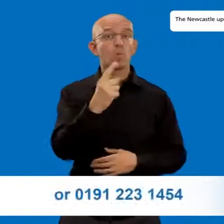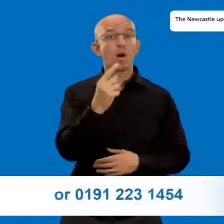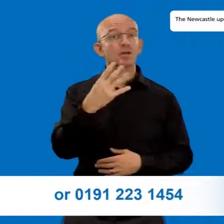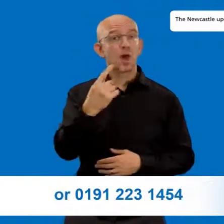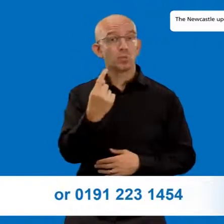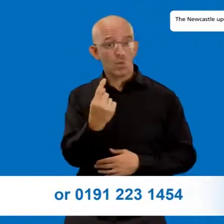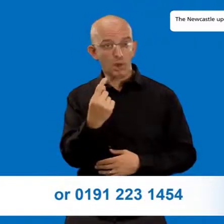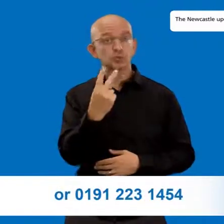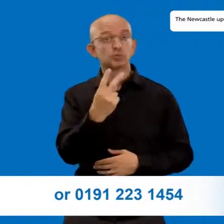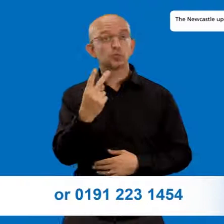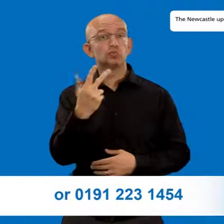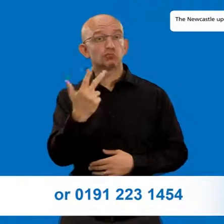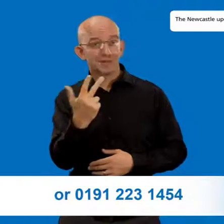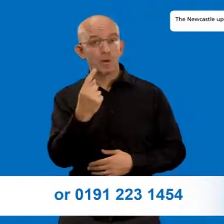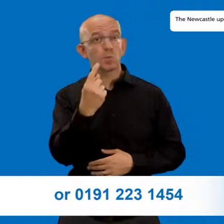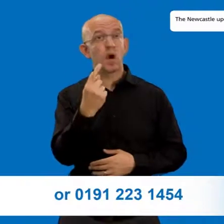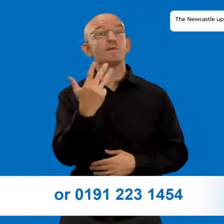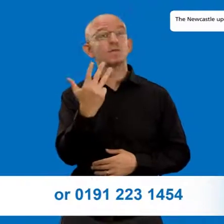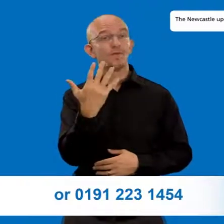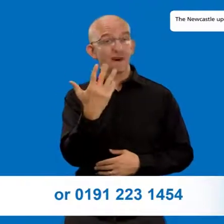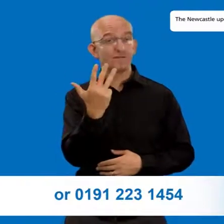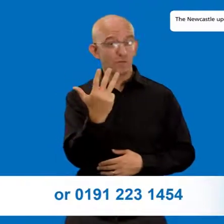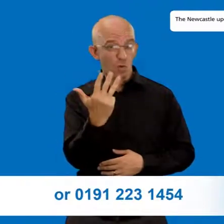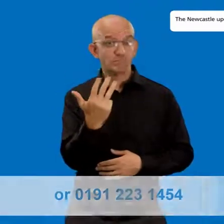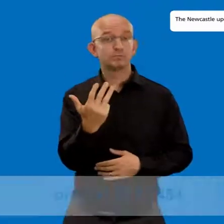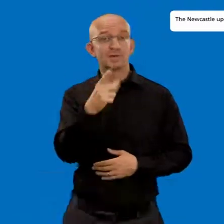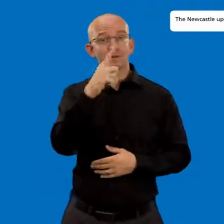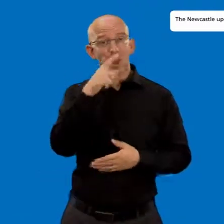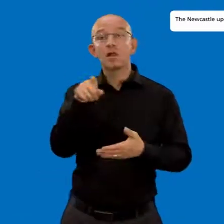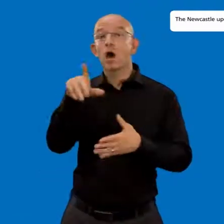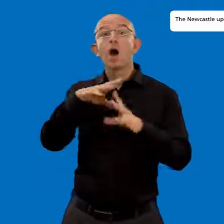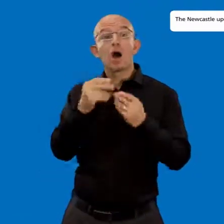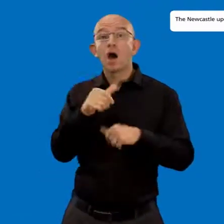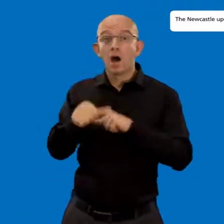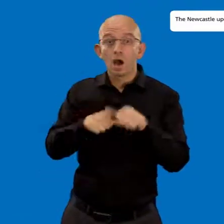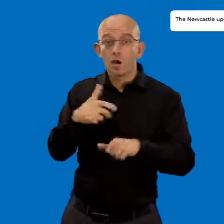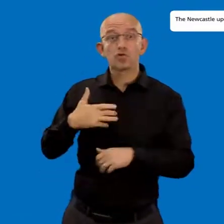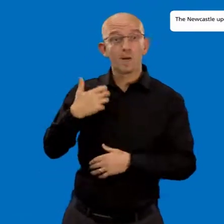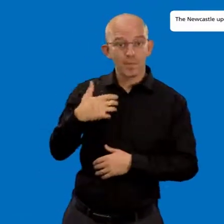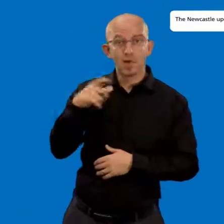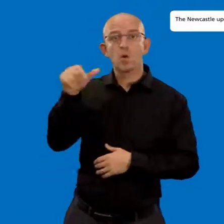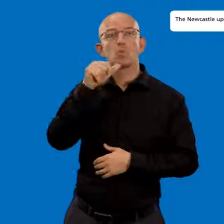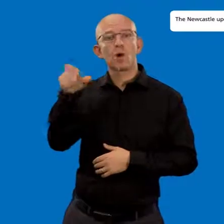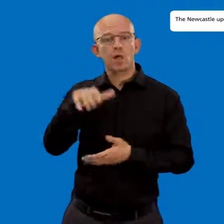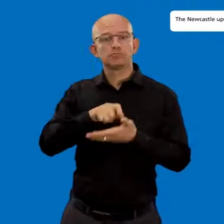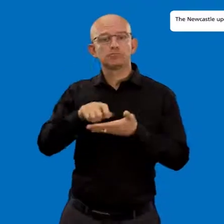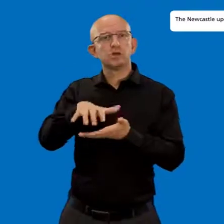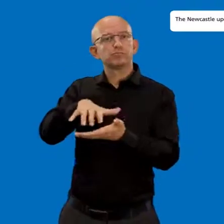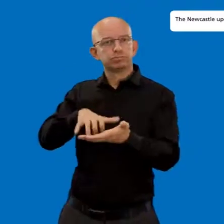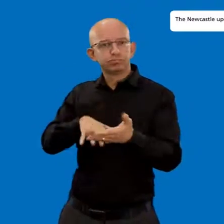0191 223 1454. A written record of the details of the complaint will be made,